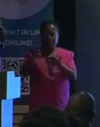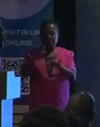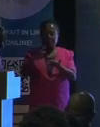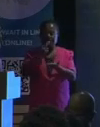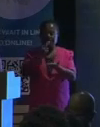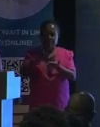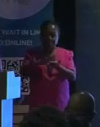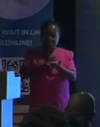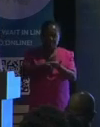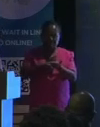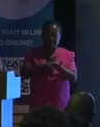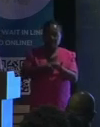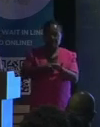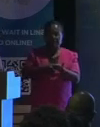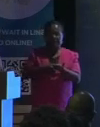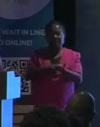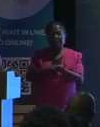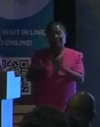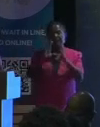reconciliation statement. It's